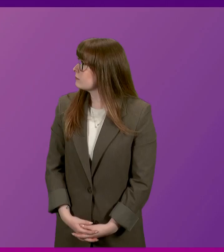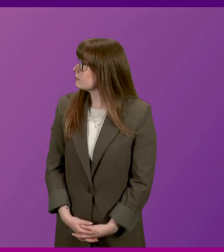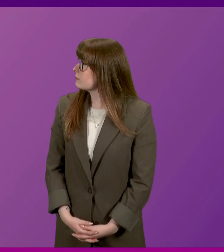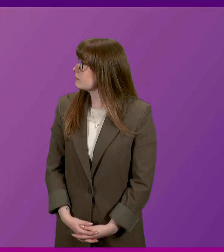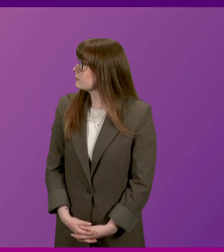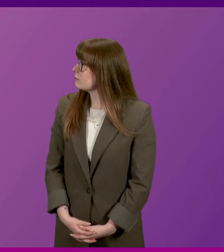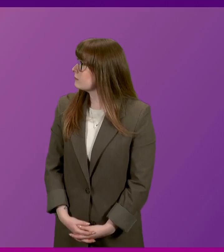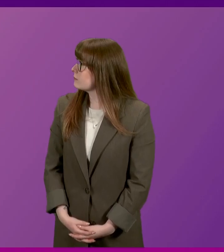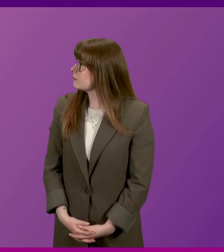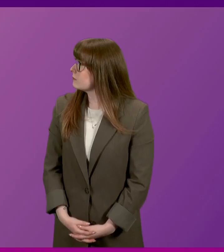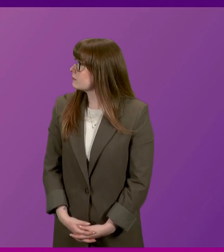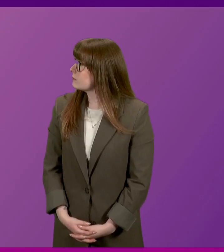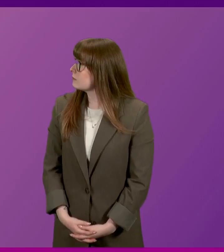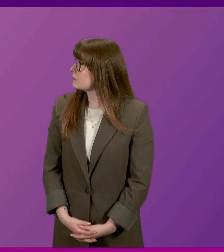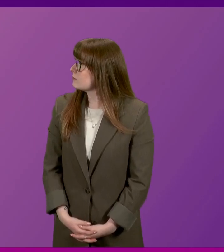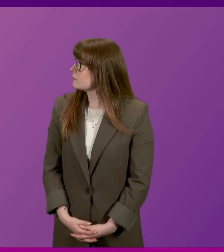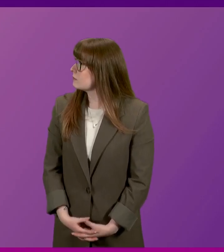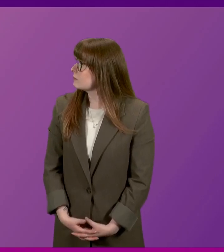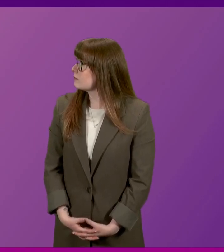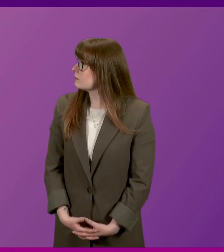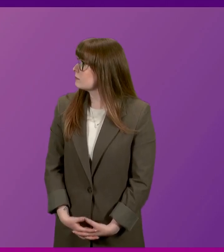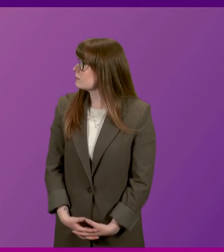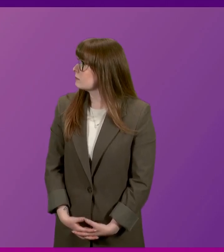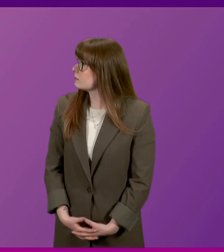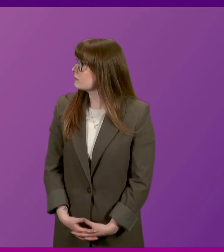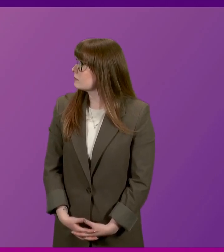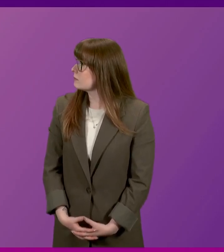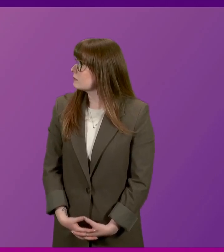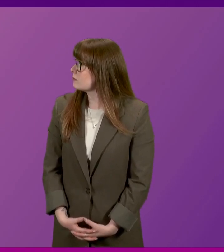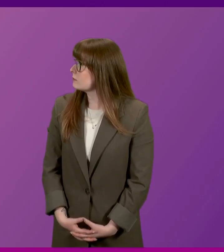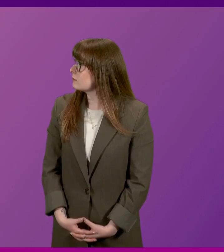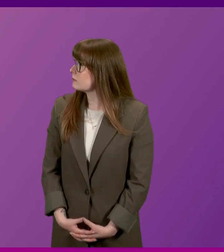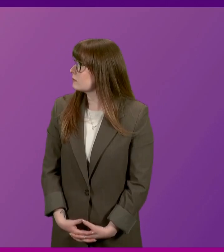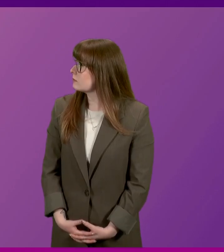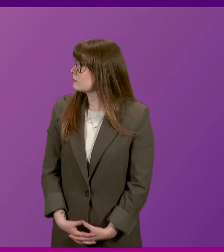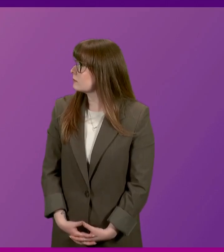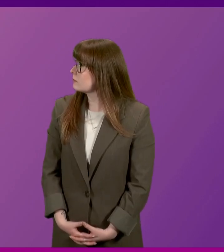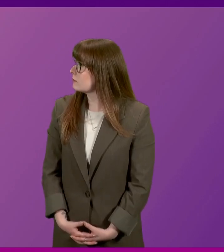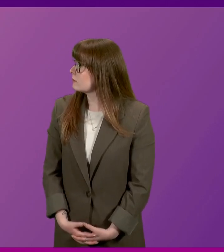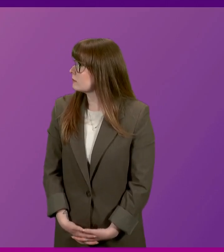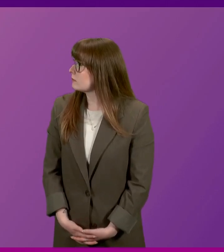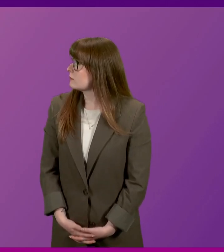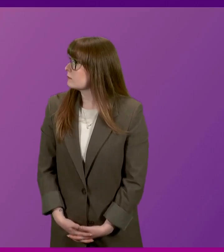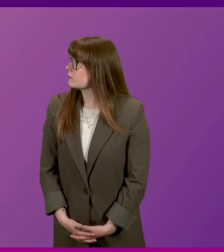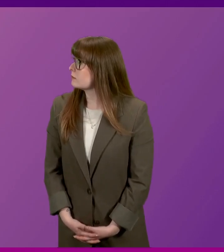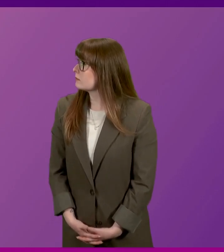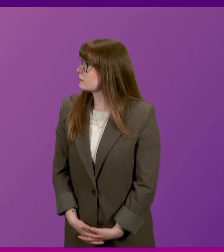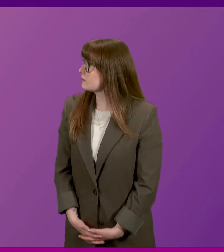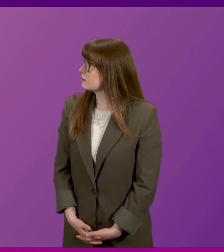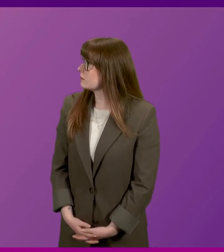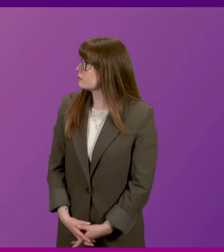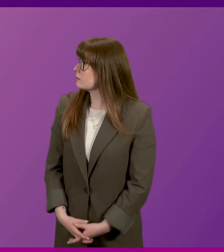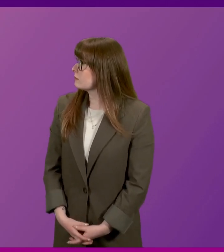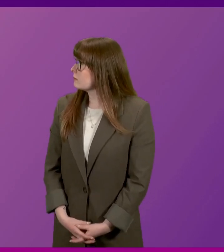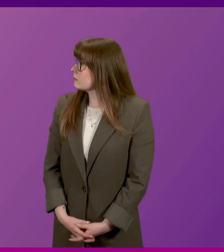So we know that some people don't feel comfortable watching those examples. And I'm not hearing, so I don't know how